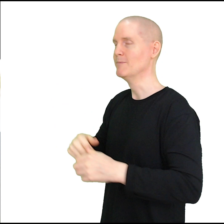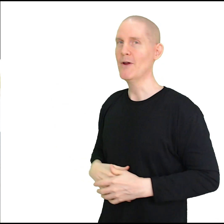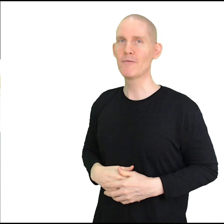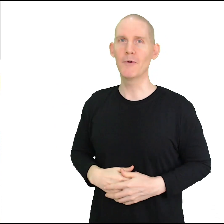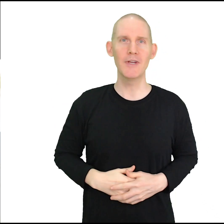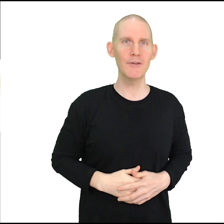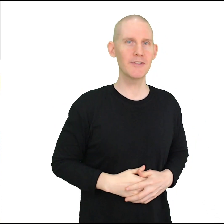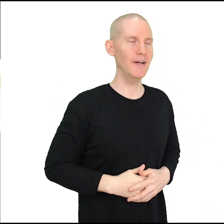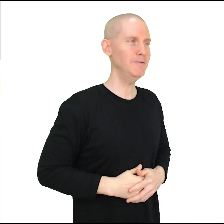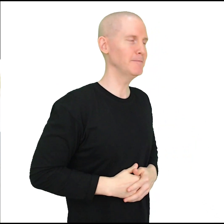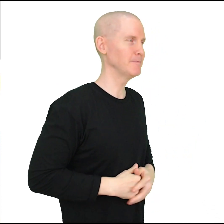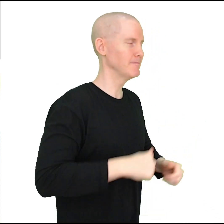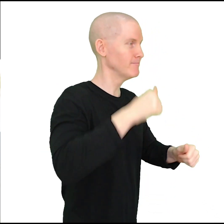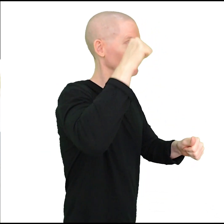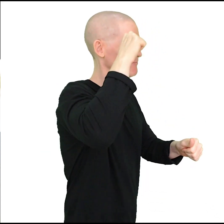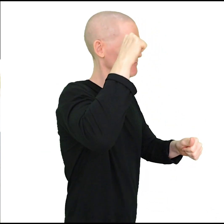From the other side,